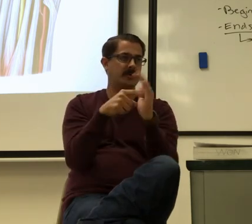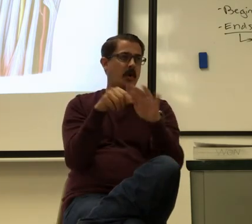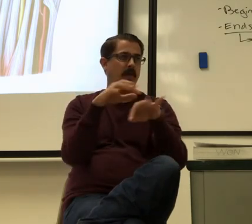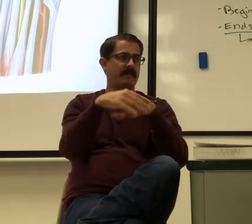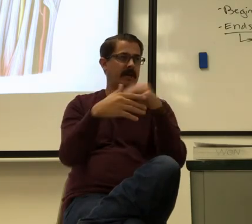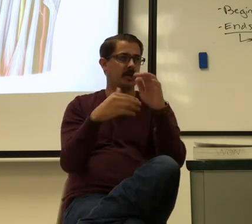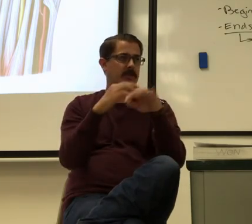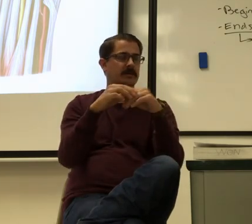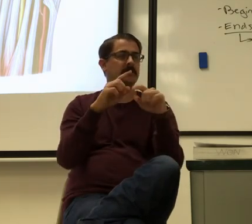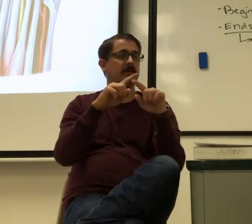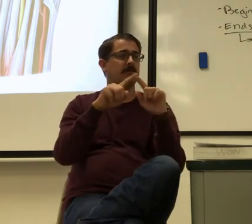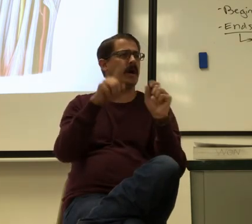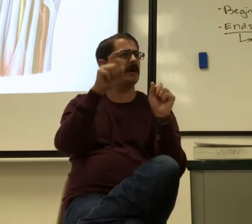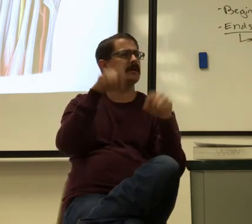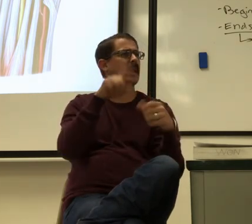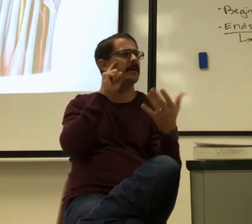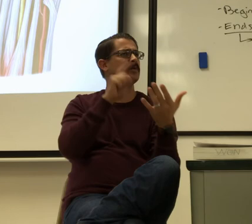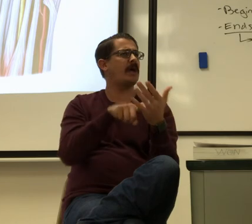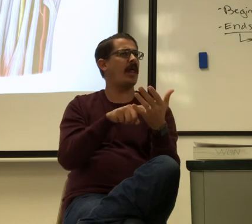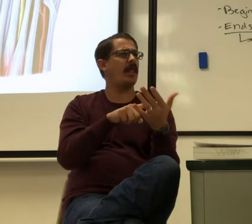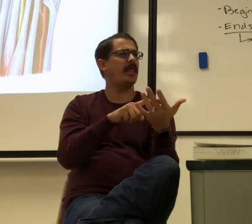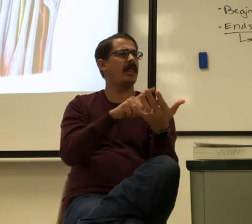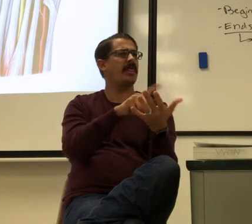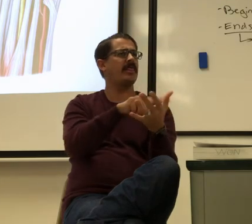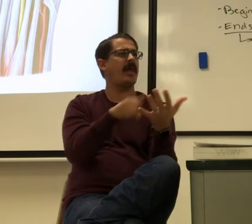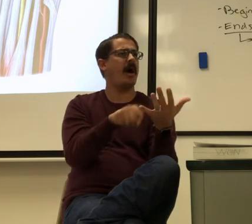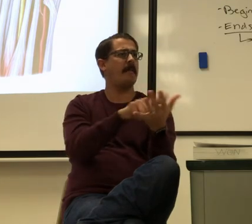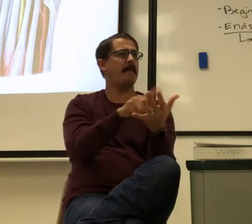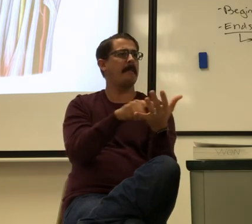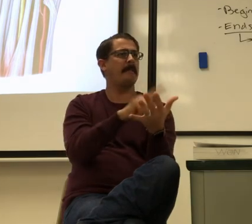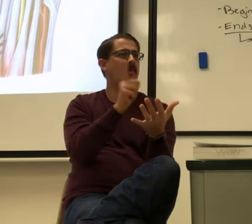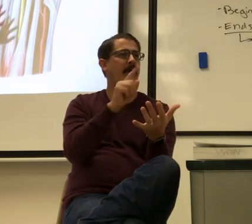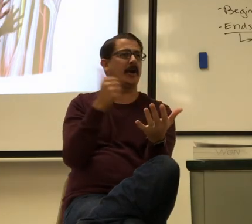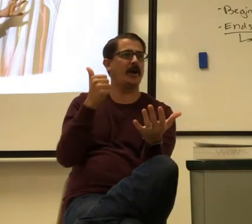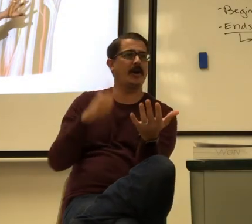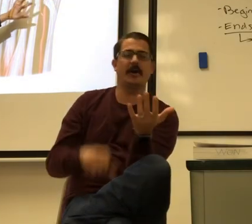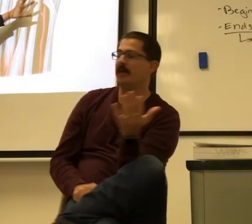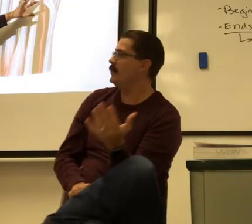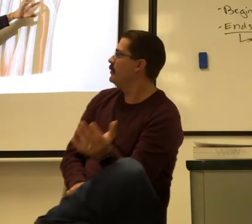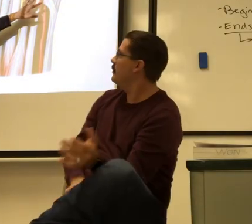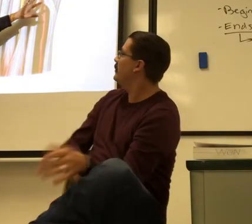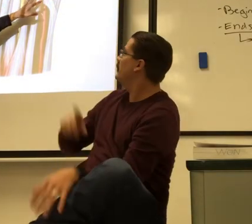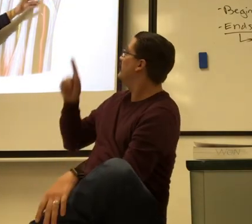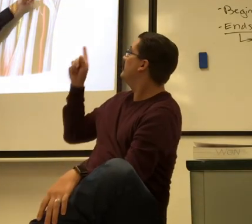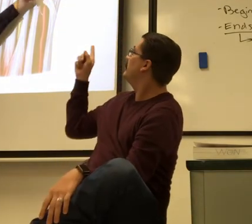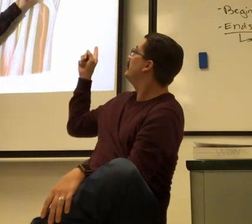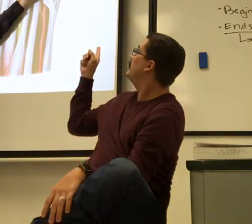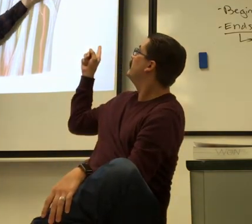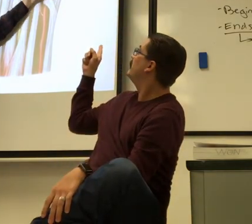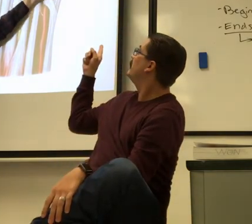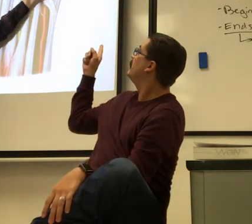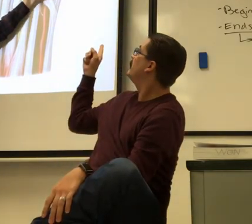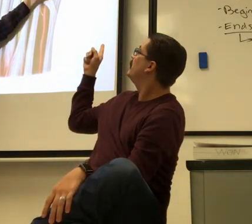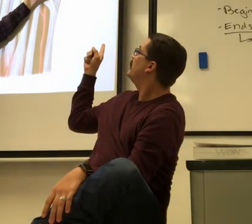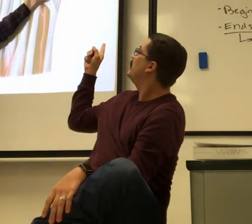could you tell the thumb side? It's this side here. That's